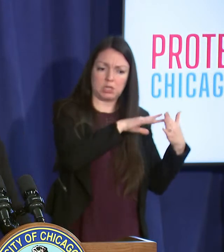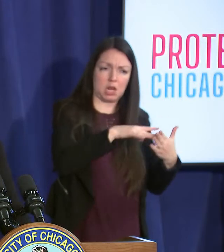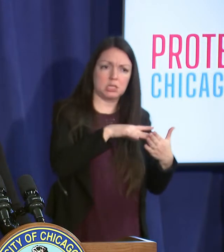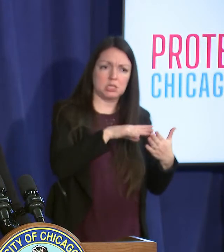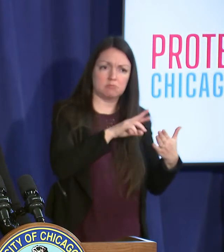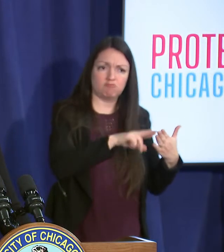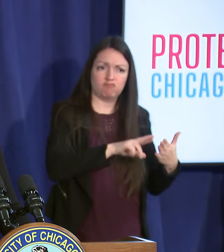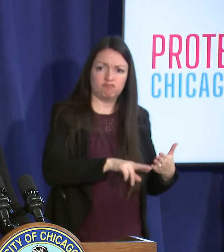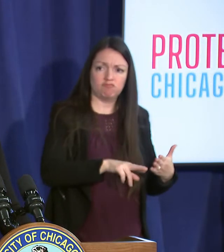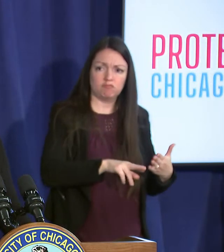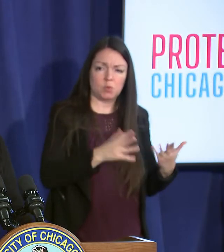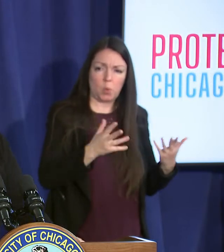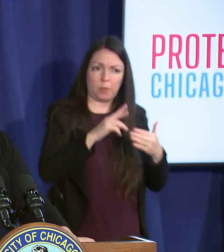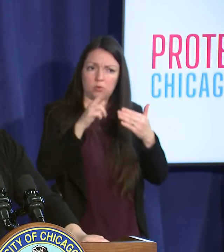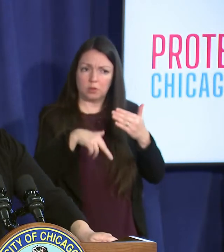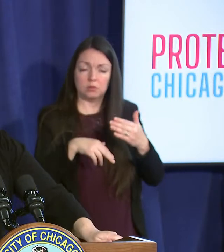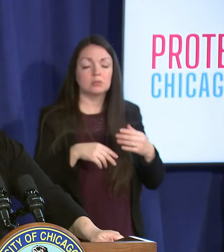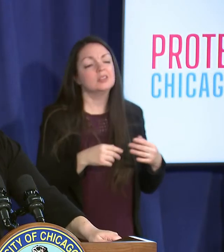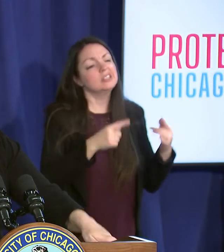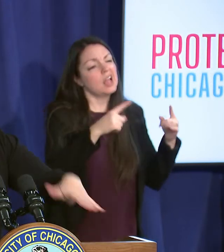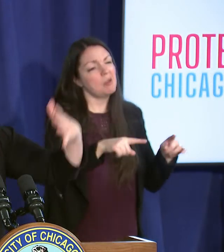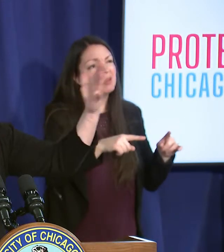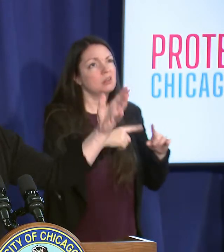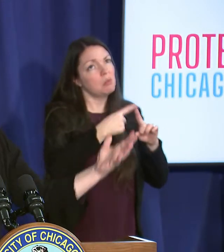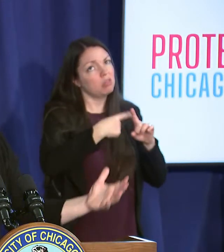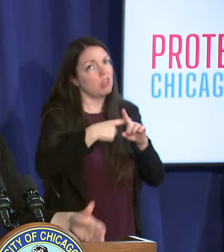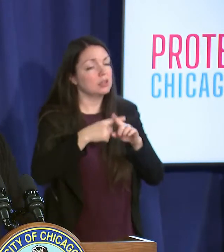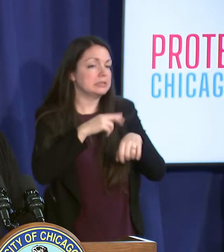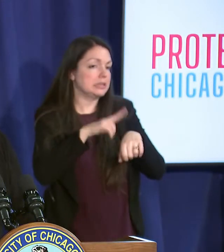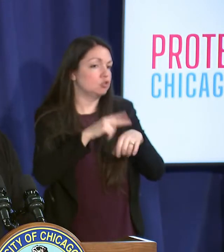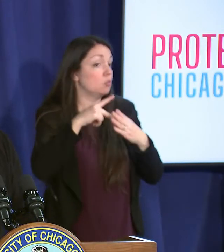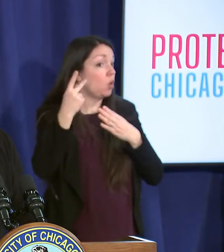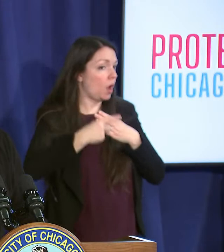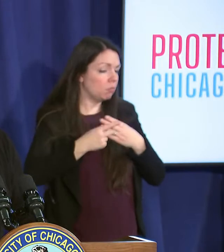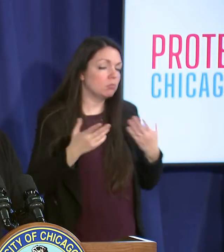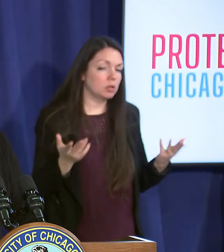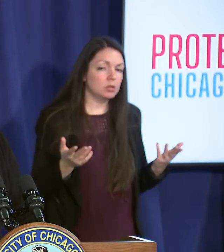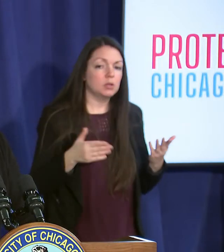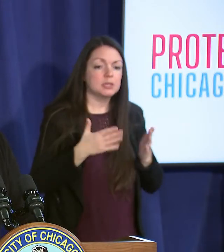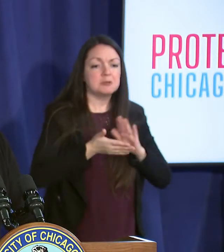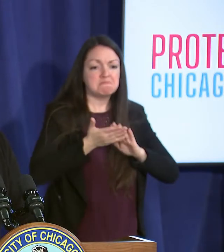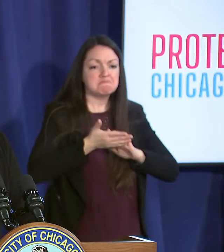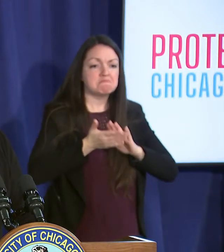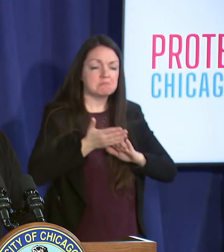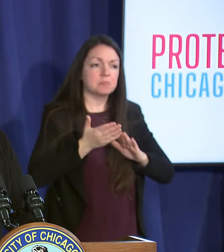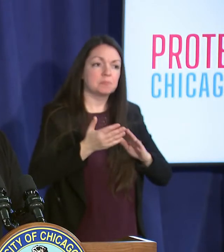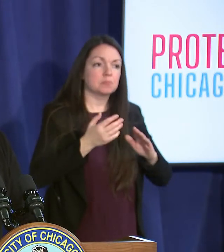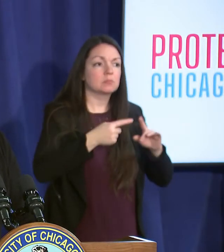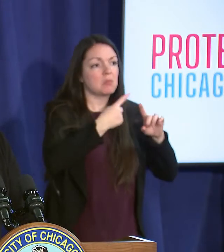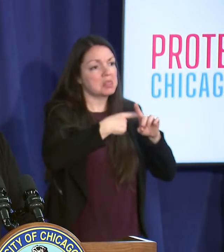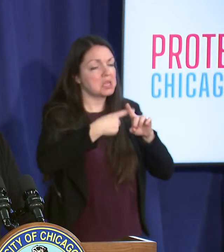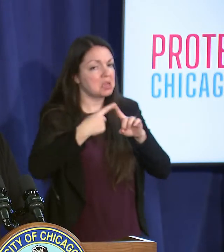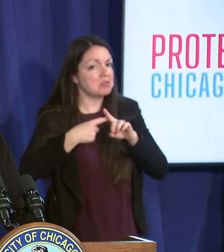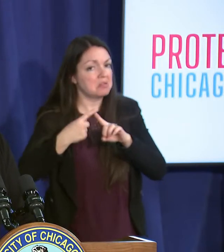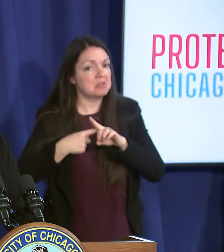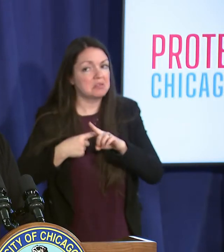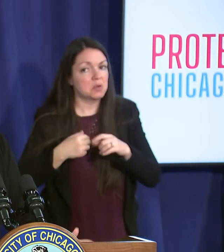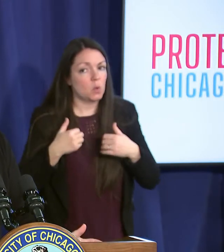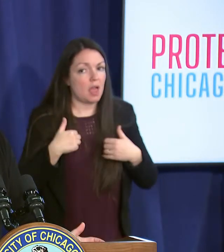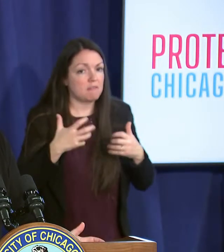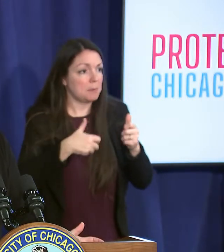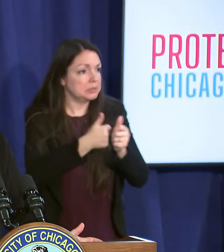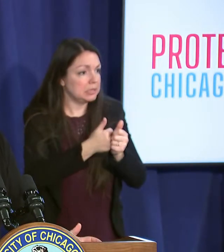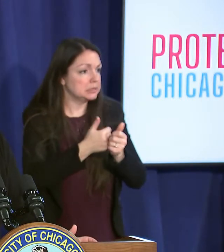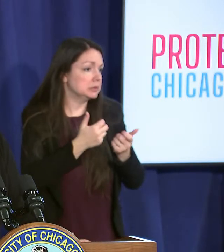they happen sort of on a monthly basis. It's a national program, so they happen on a monthly basis, and we'll have